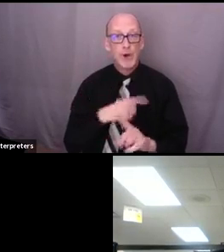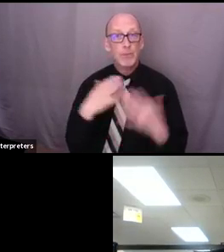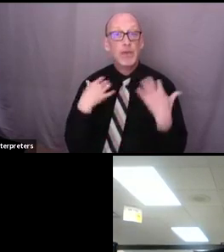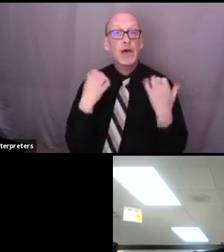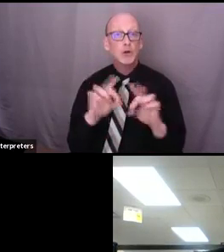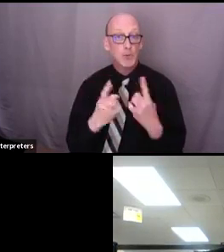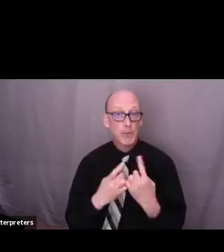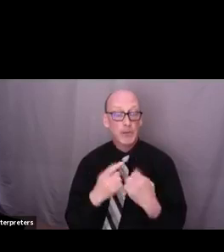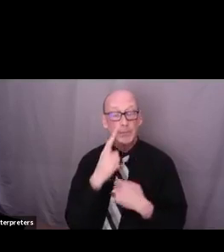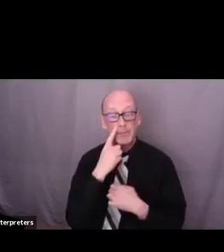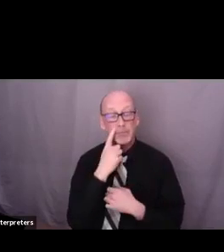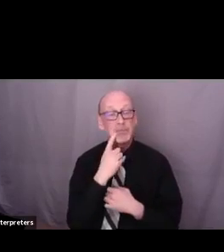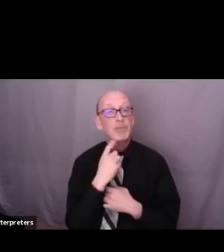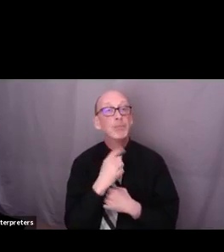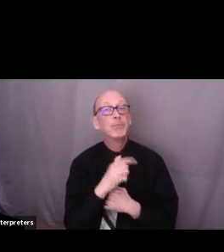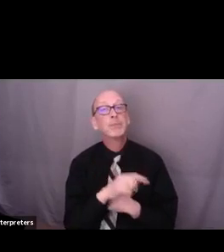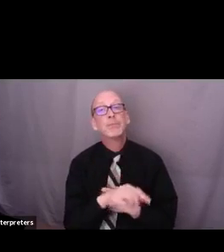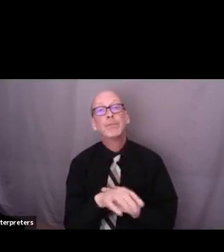department.